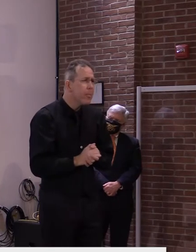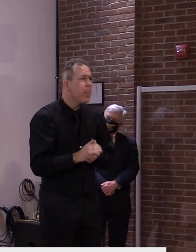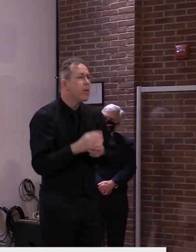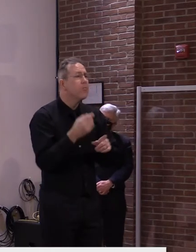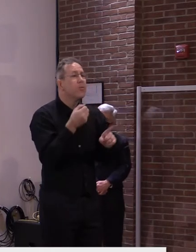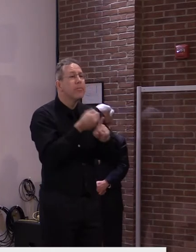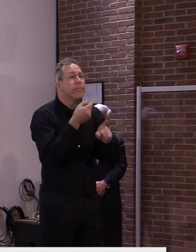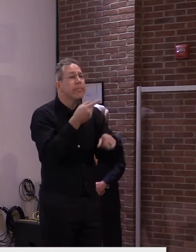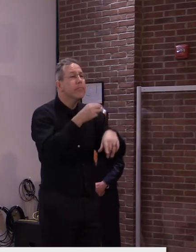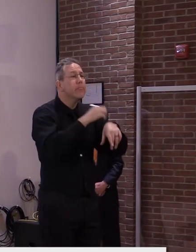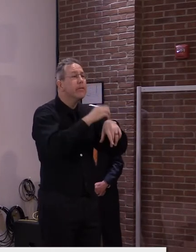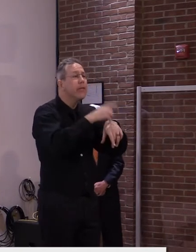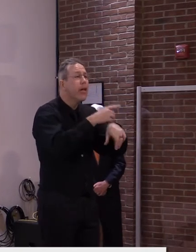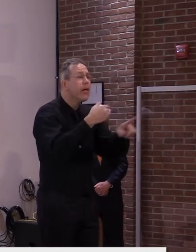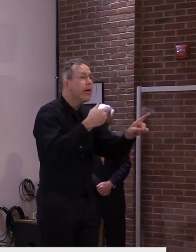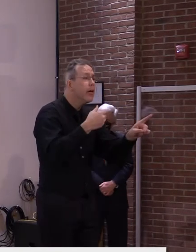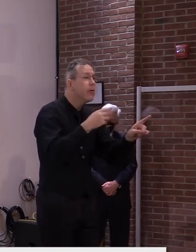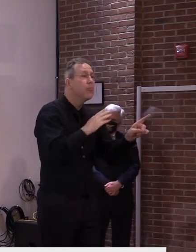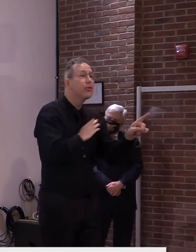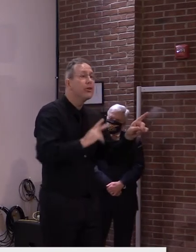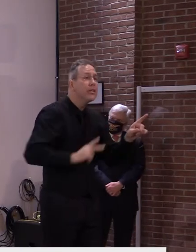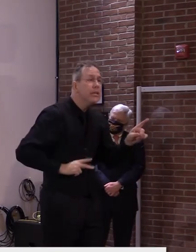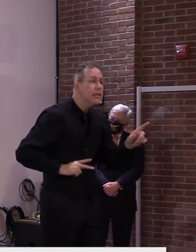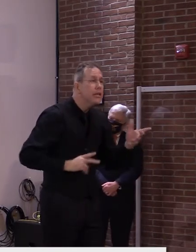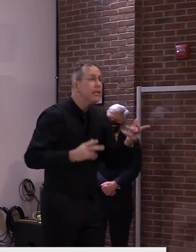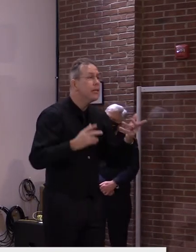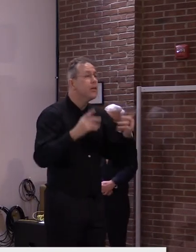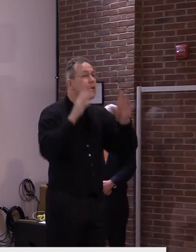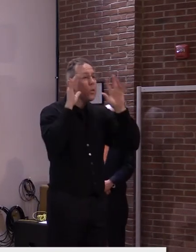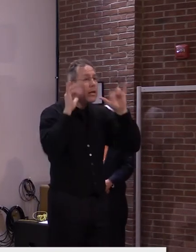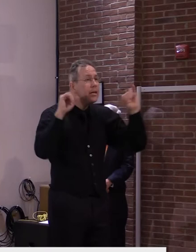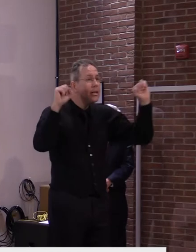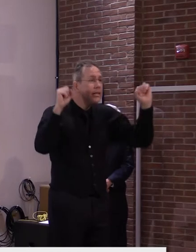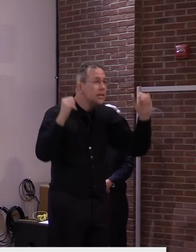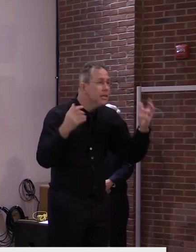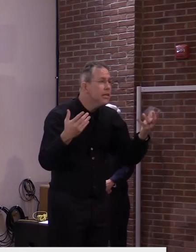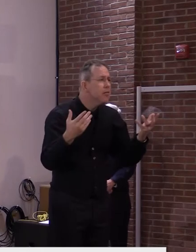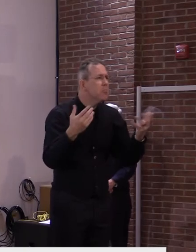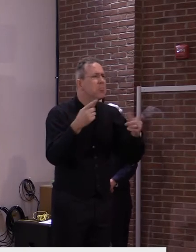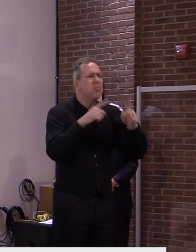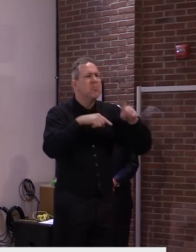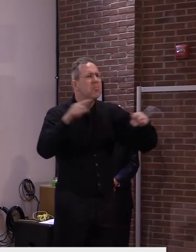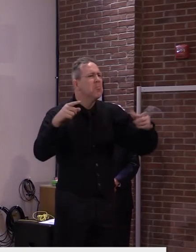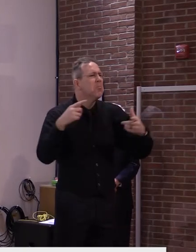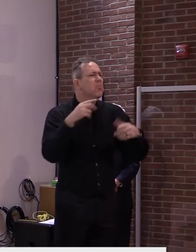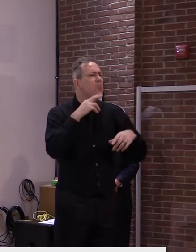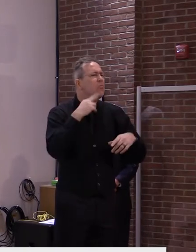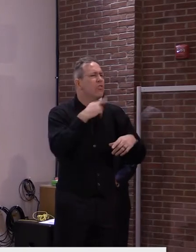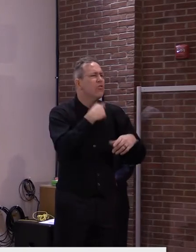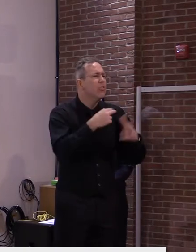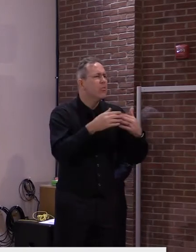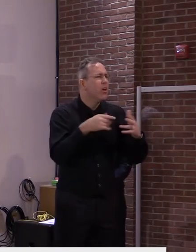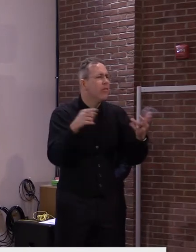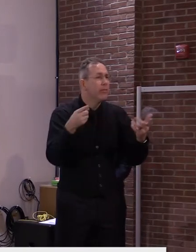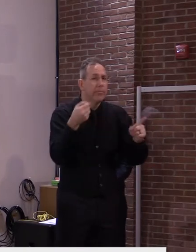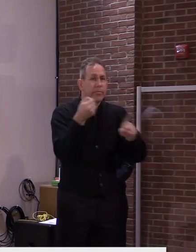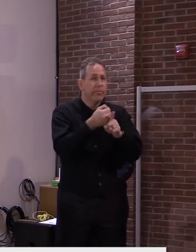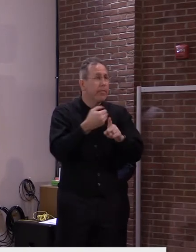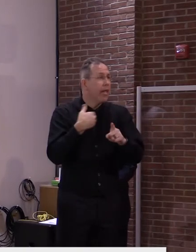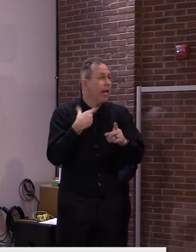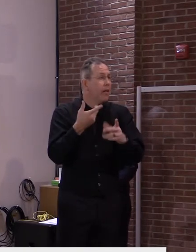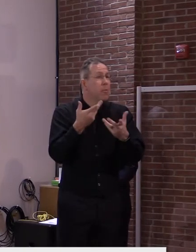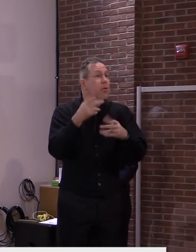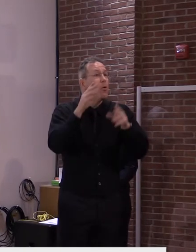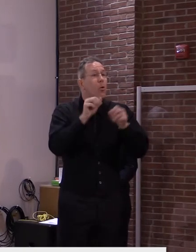case because people live in their communities and they essentially go to work and then they may get sick and test